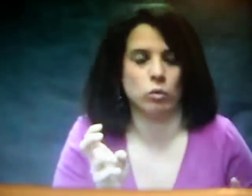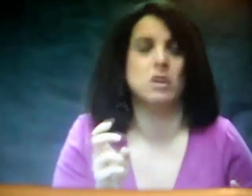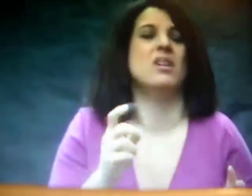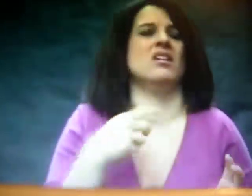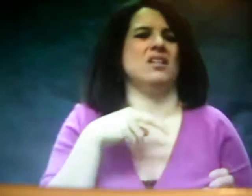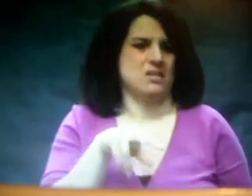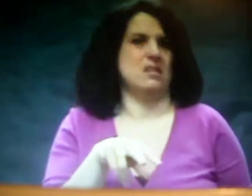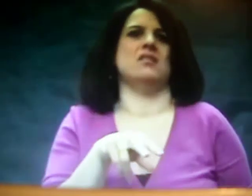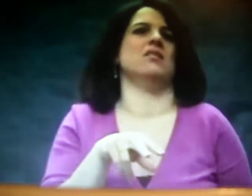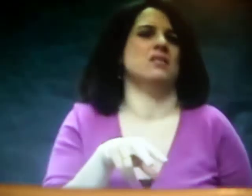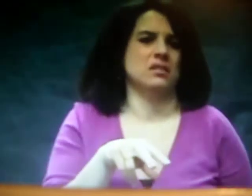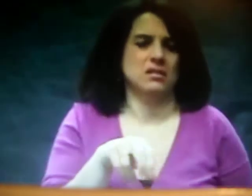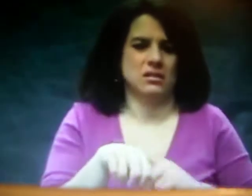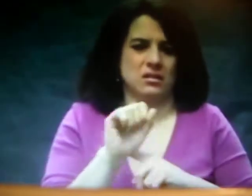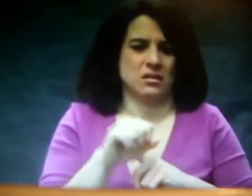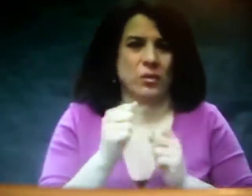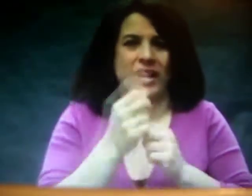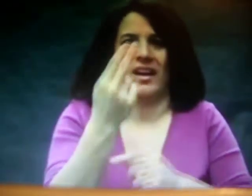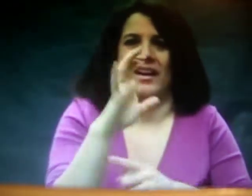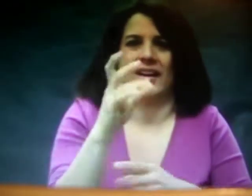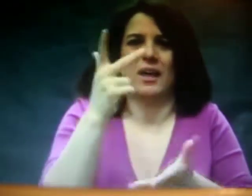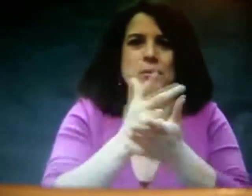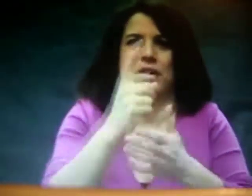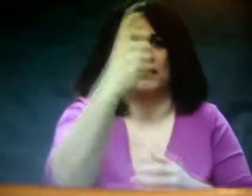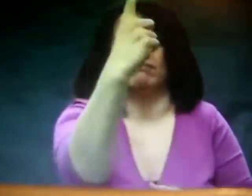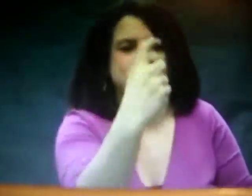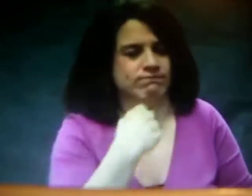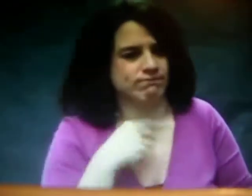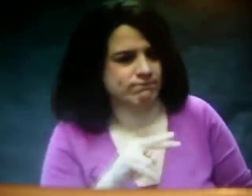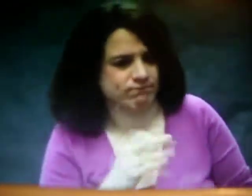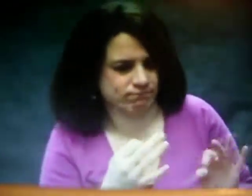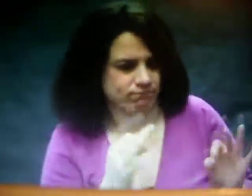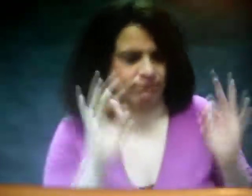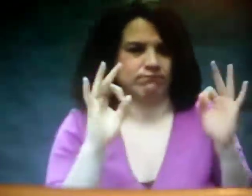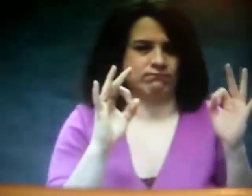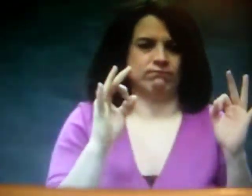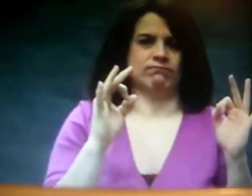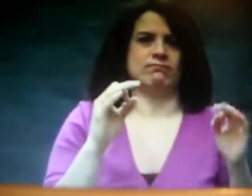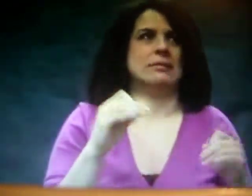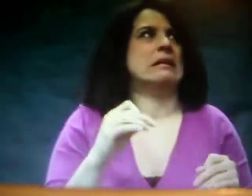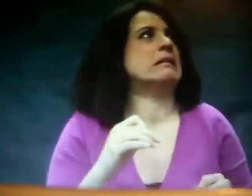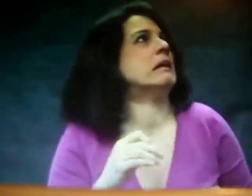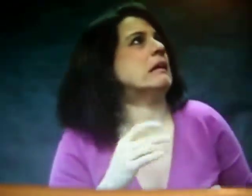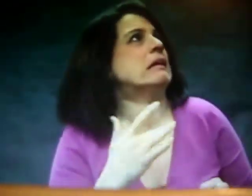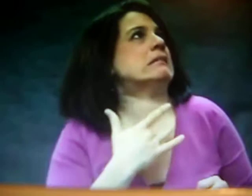The guy who was in the car rolled his window down, and he was an old man. He was like 90-some years old.